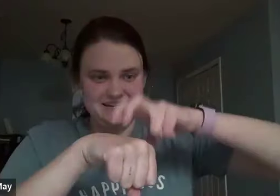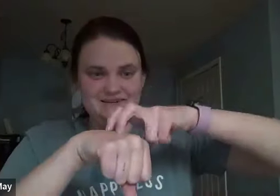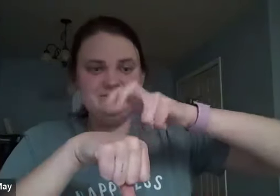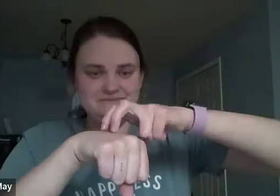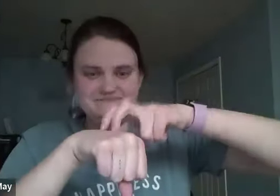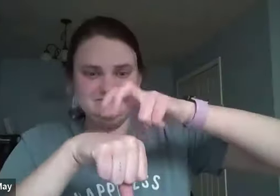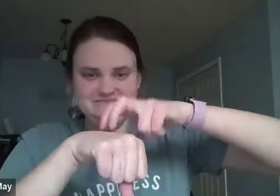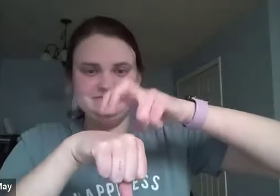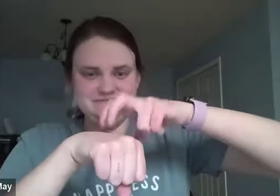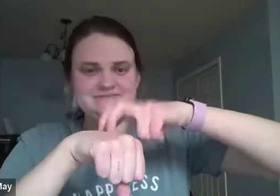Potato.